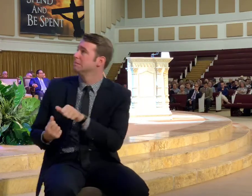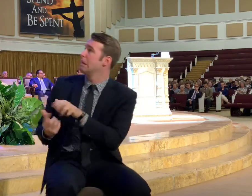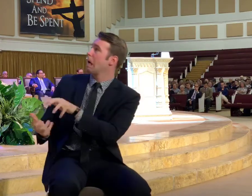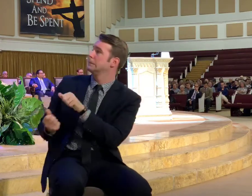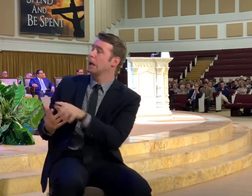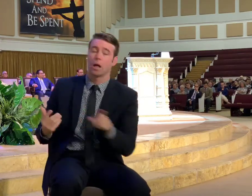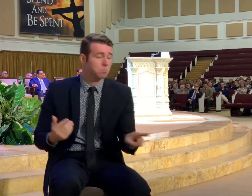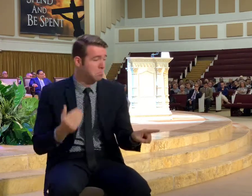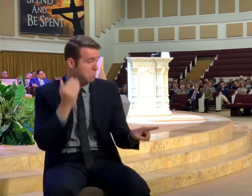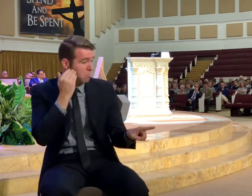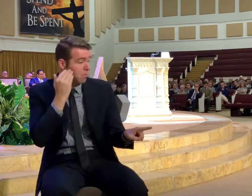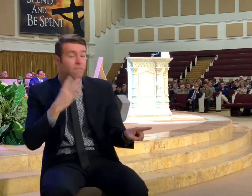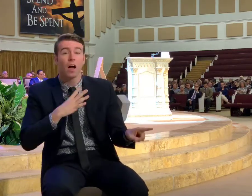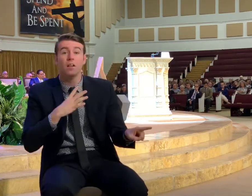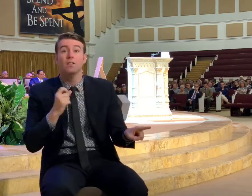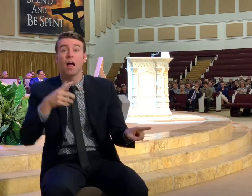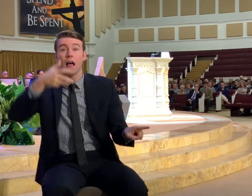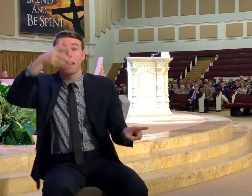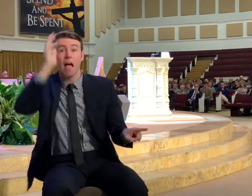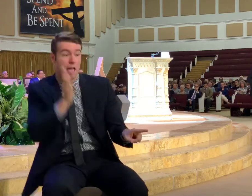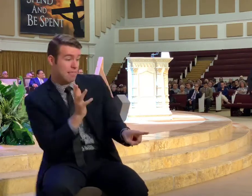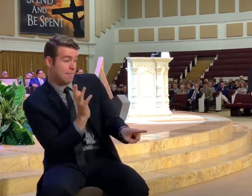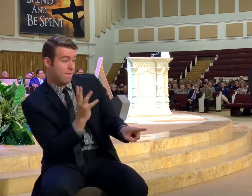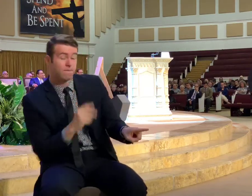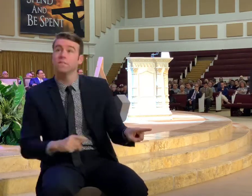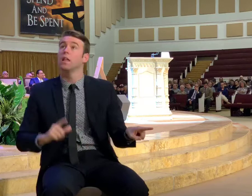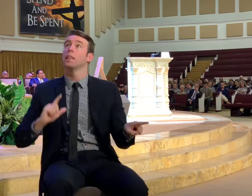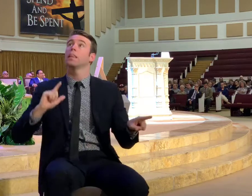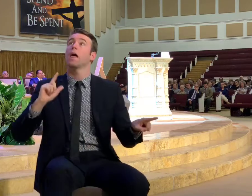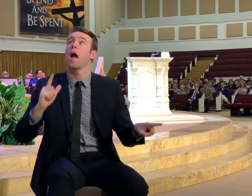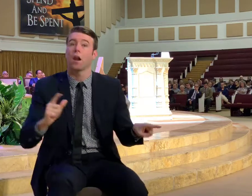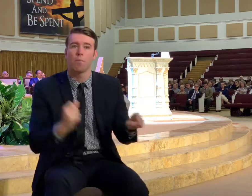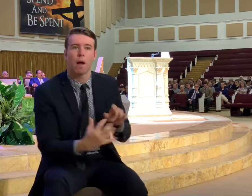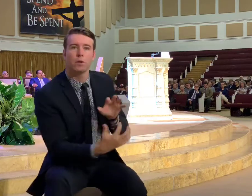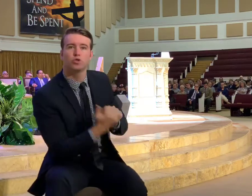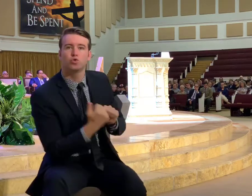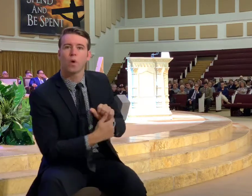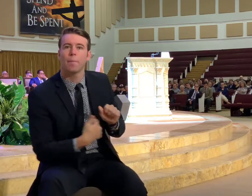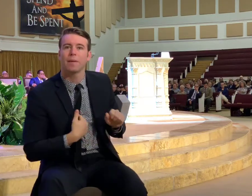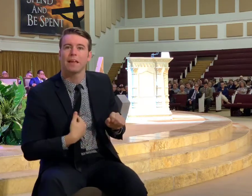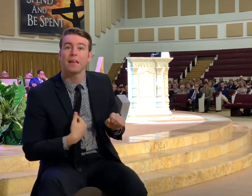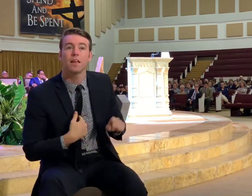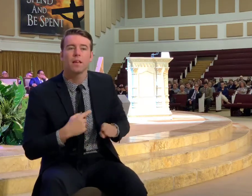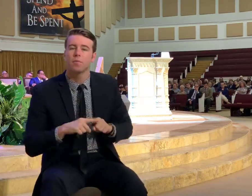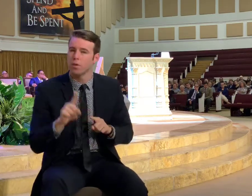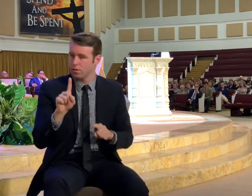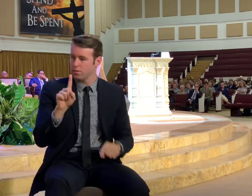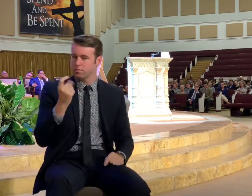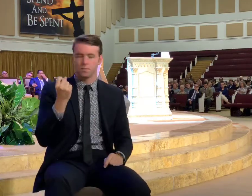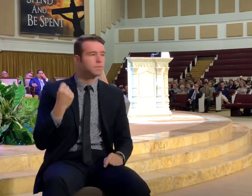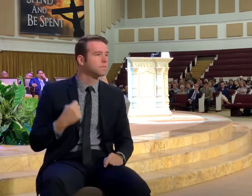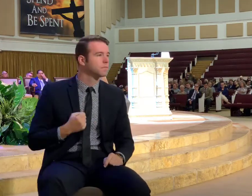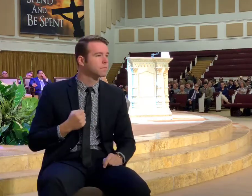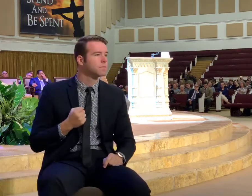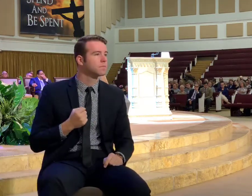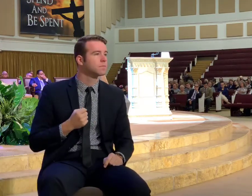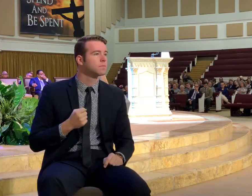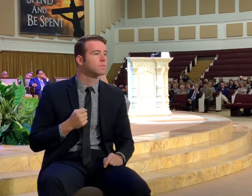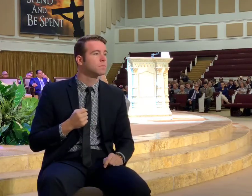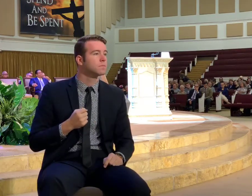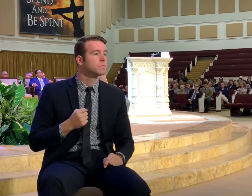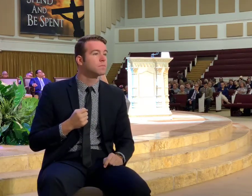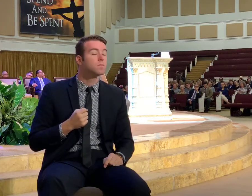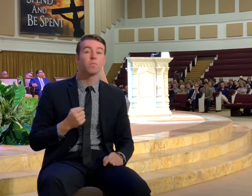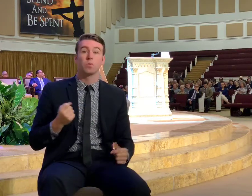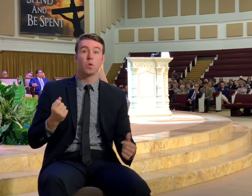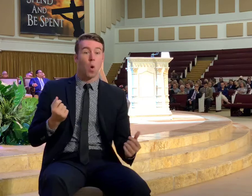thing, if I keep it around, it will destroy me one day. But right now, I feel something. You can't always